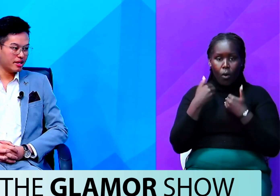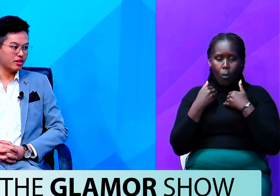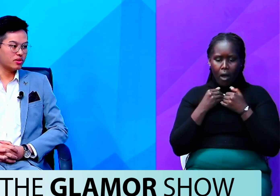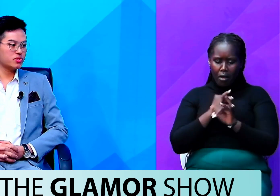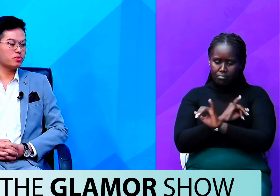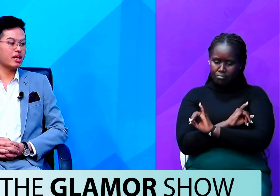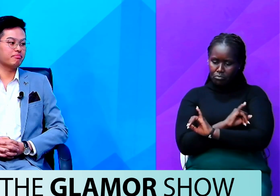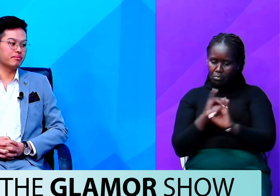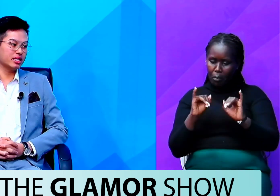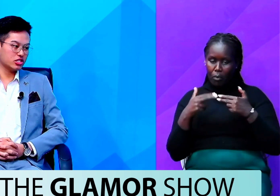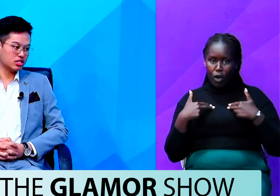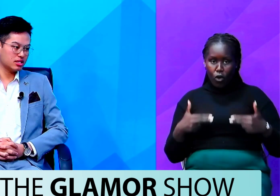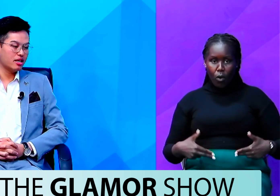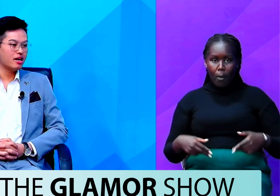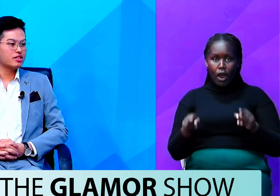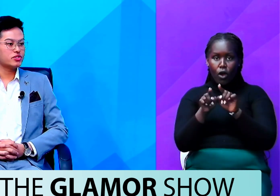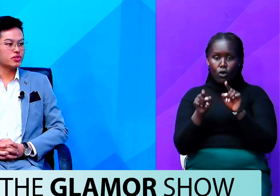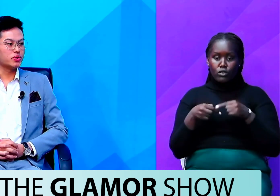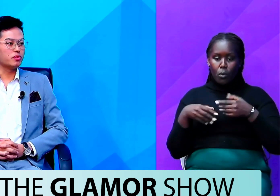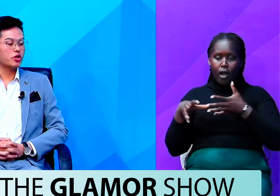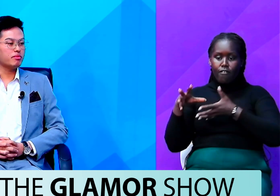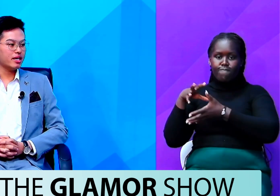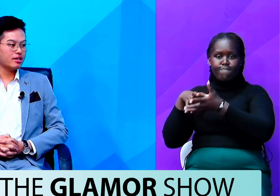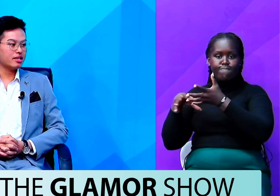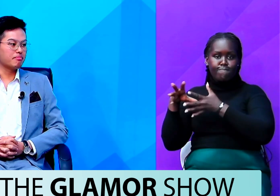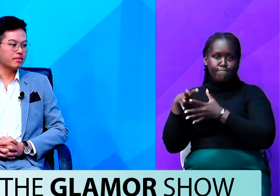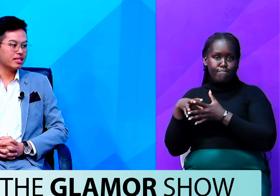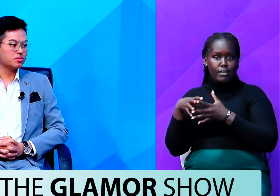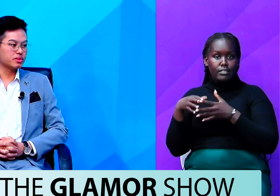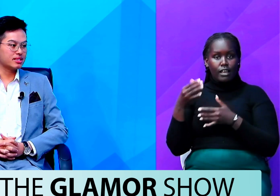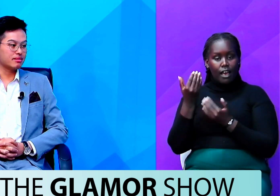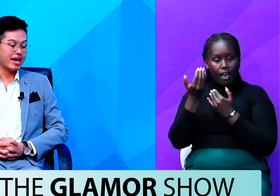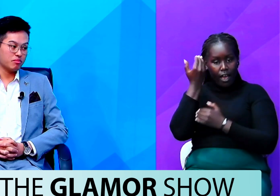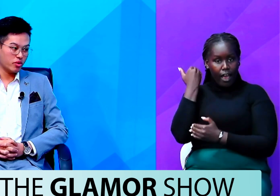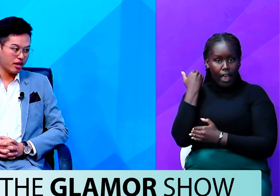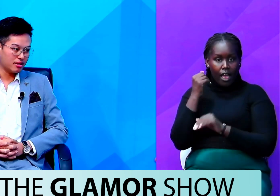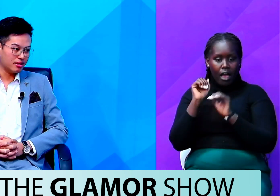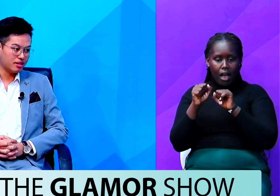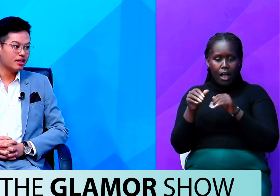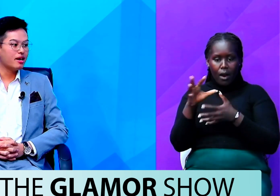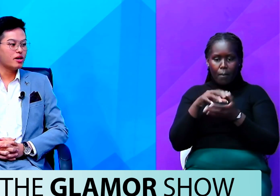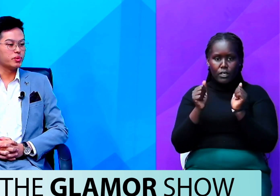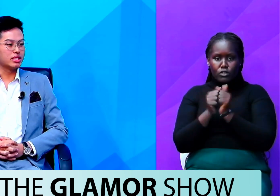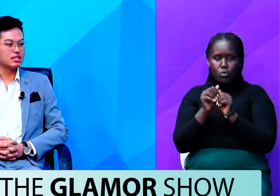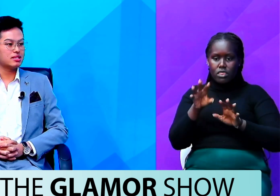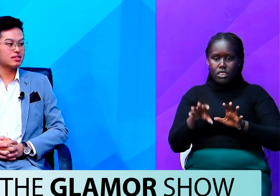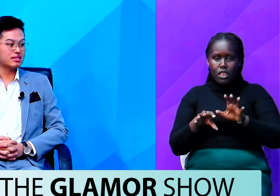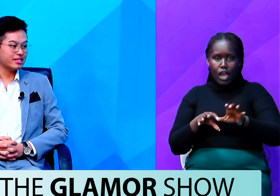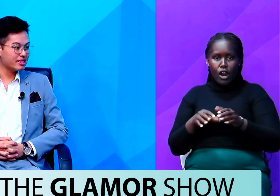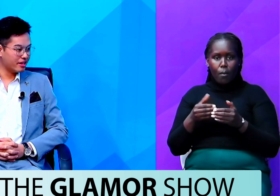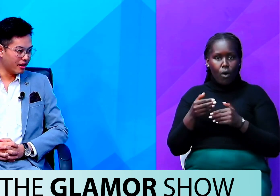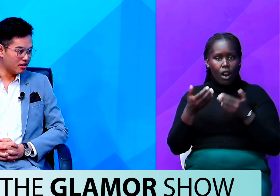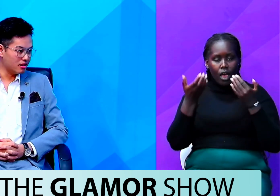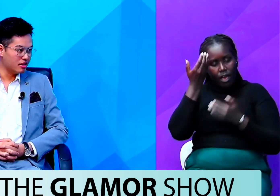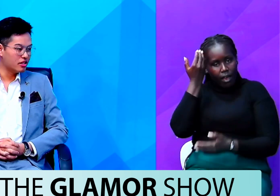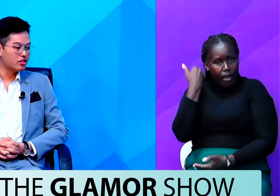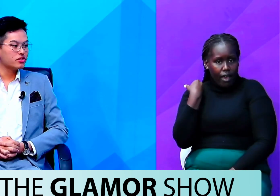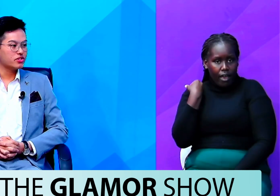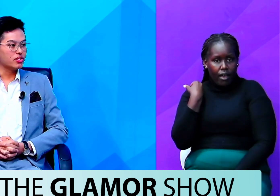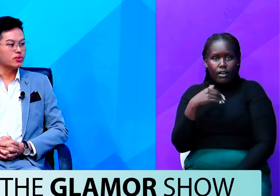human and also we have mix. So human hair can mix with animal hair, with synthetic